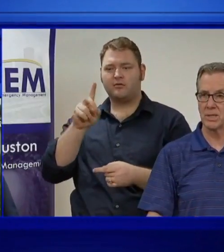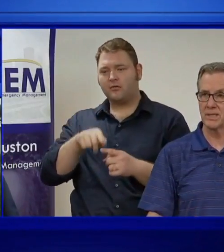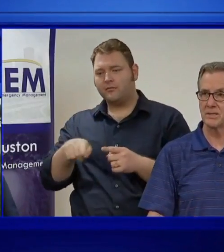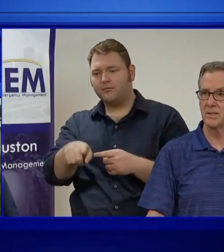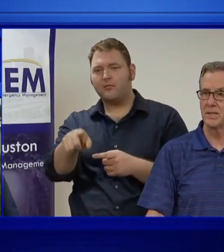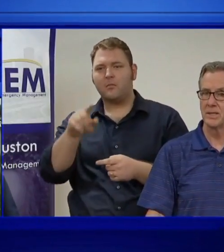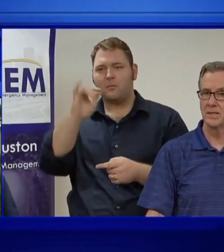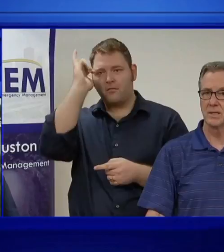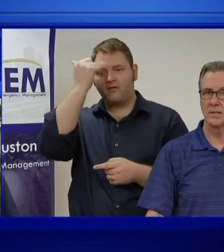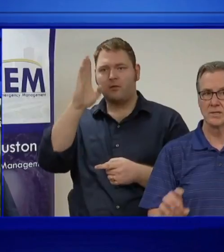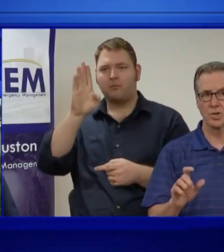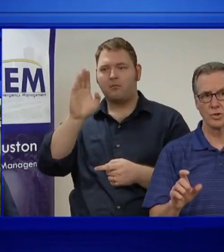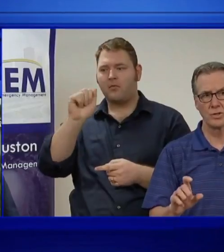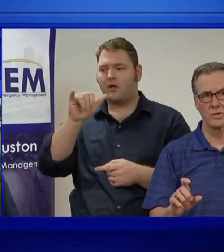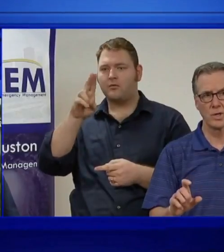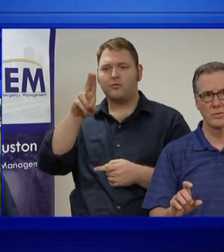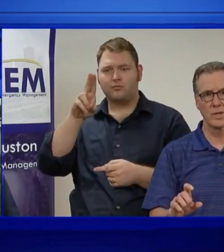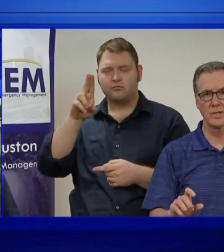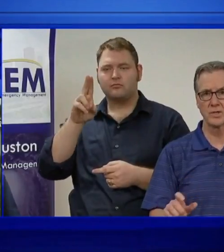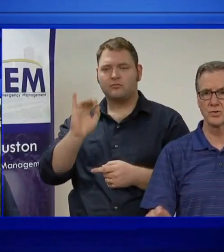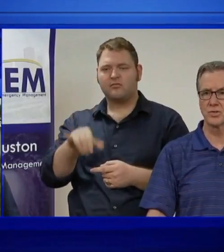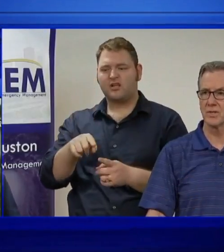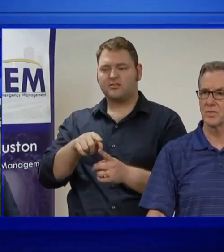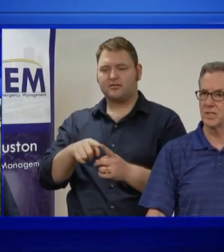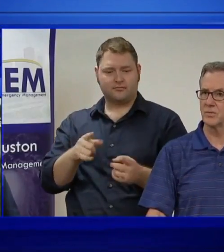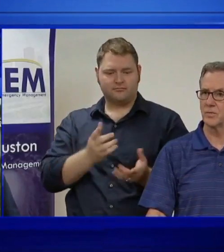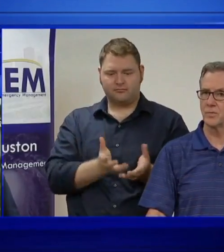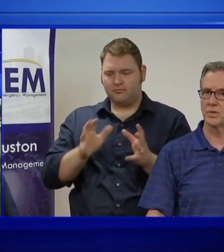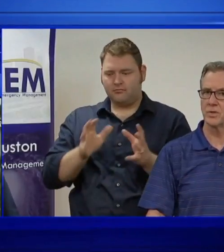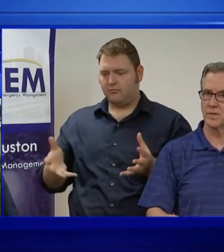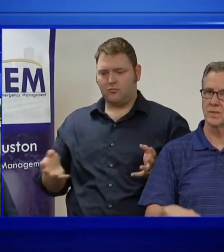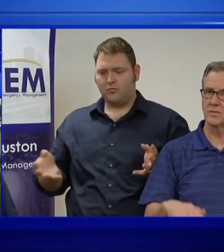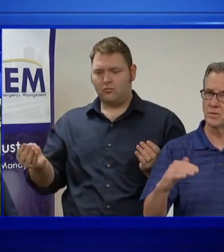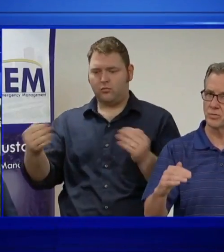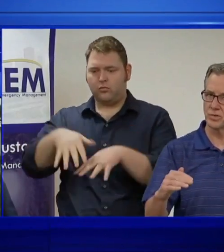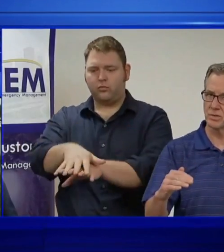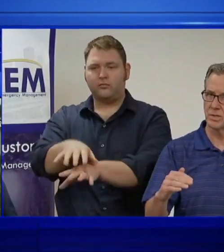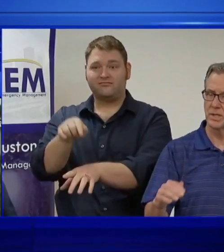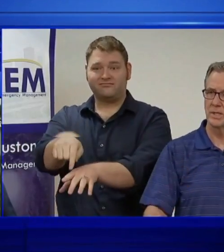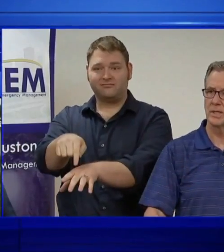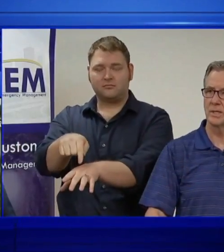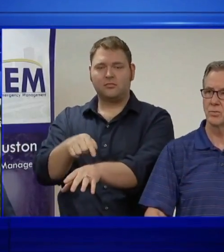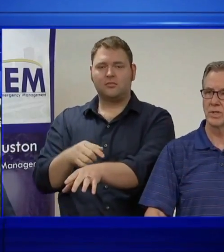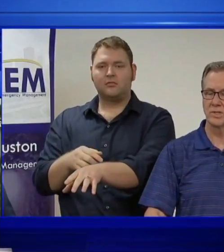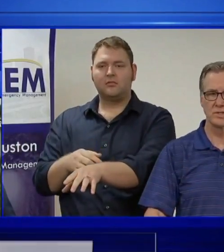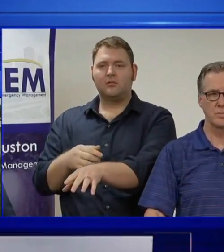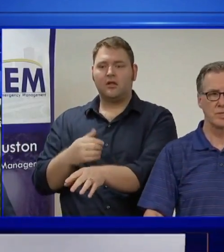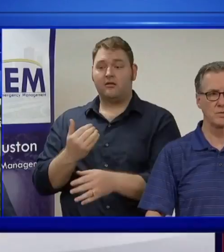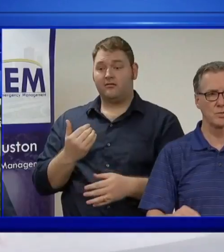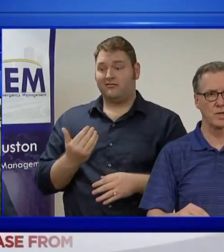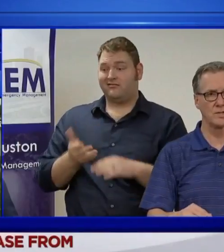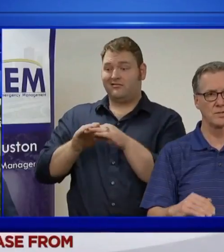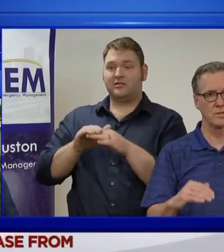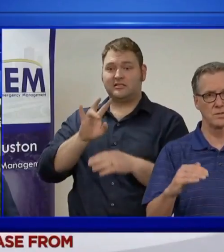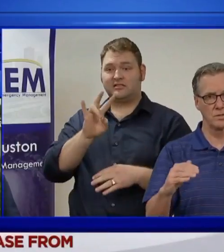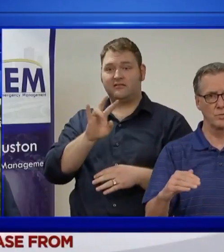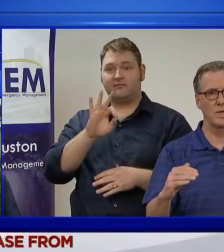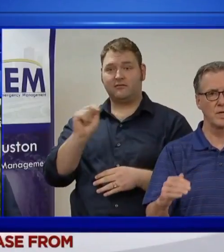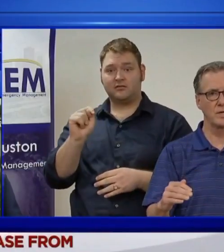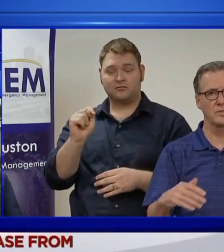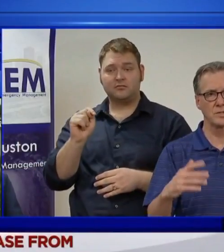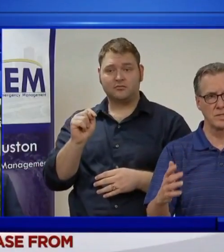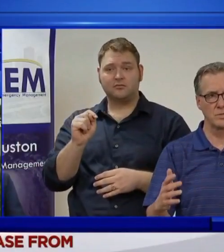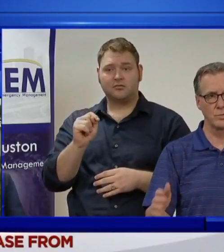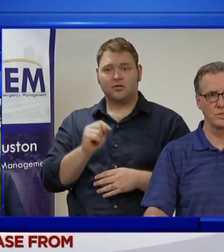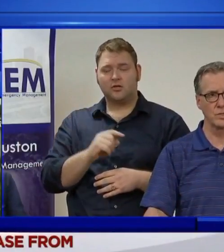Barker combine. It's currently right around an extra 0.7 of a foot. The flood level has risen, and we anticipate it's going to rise a little